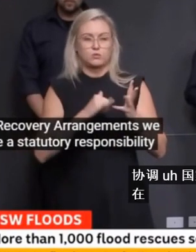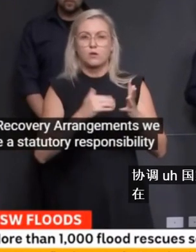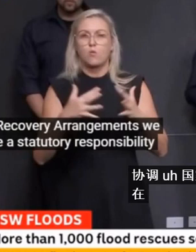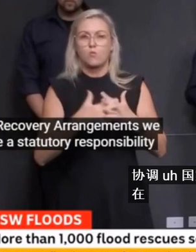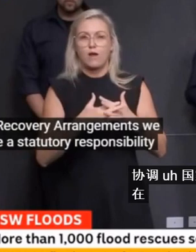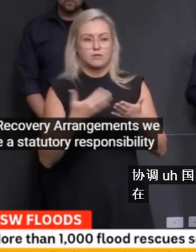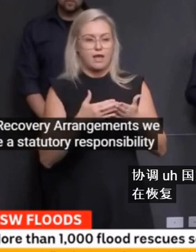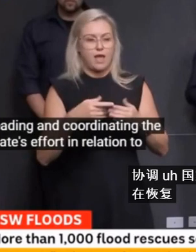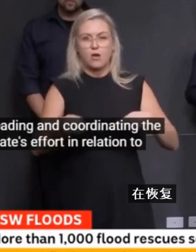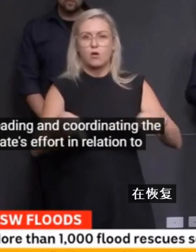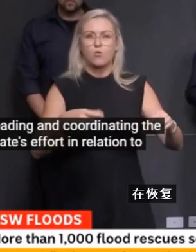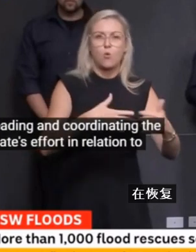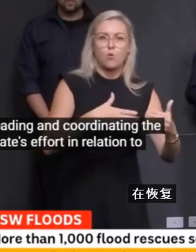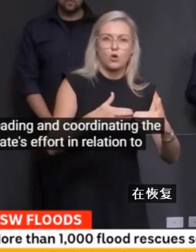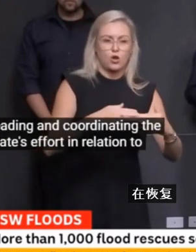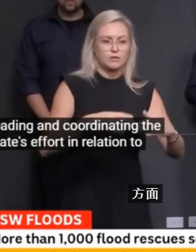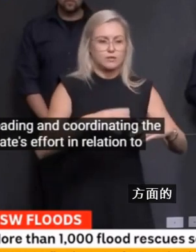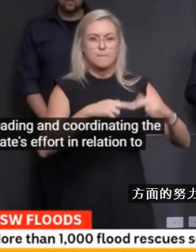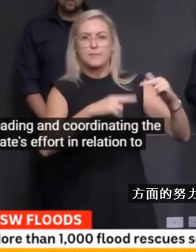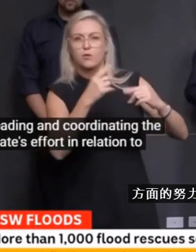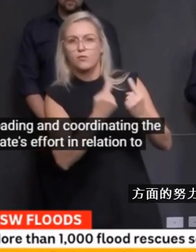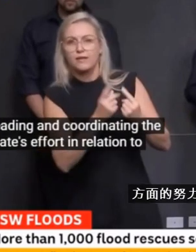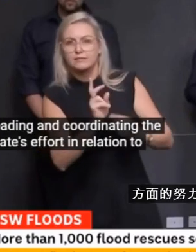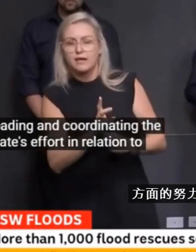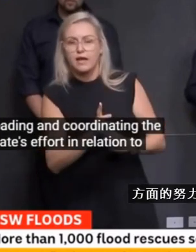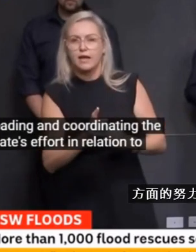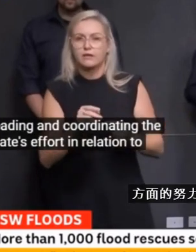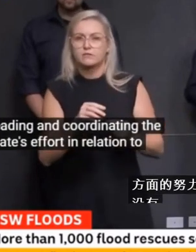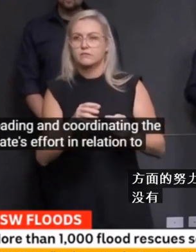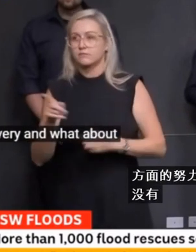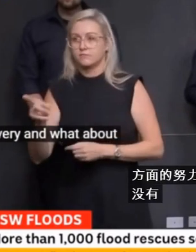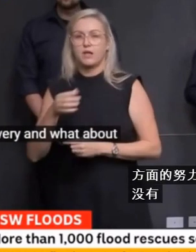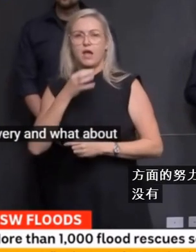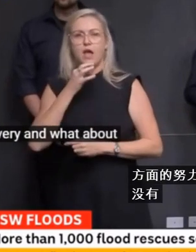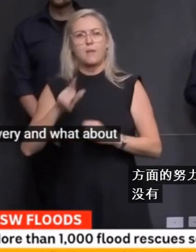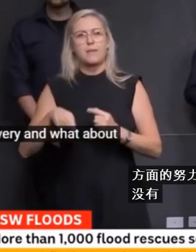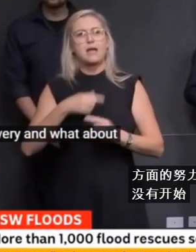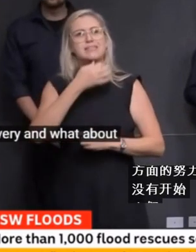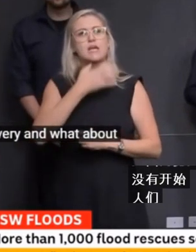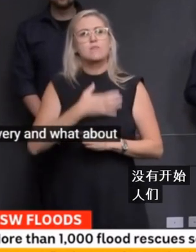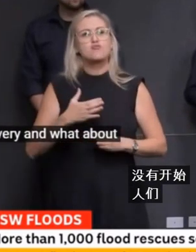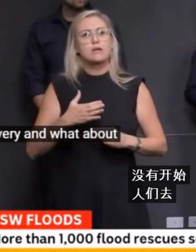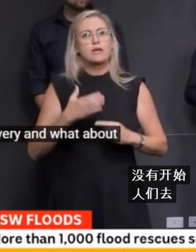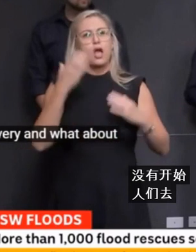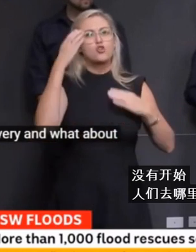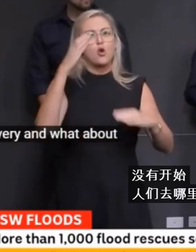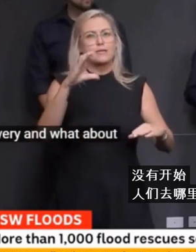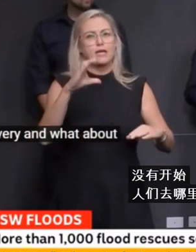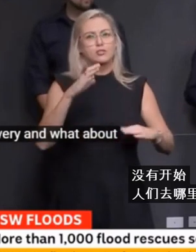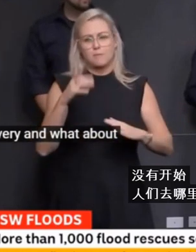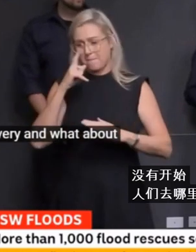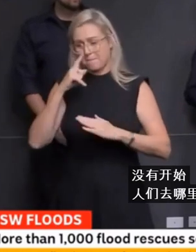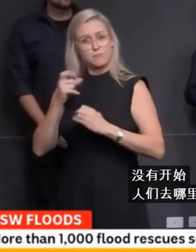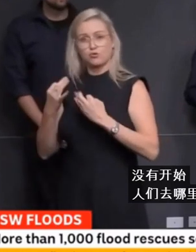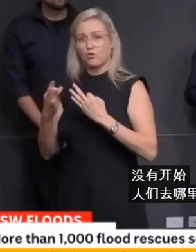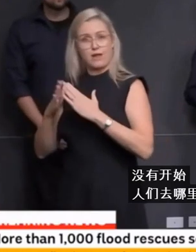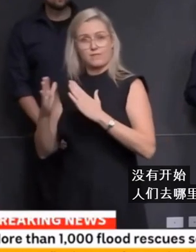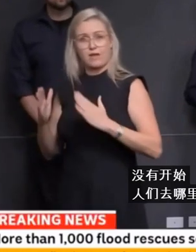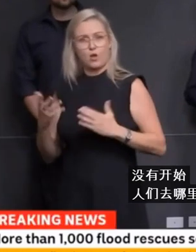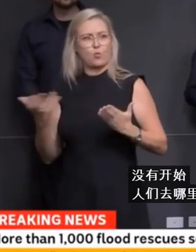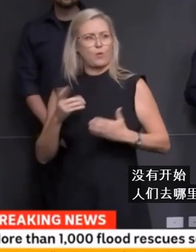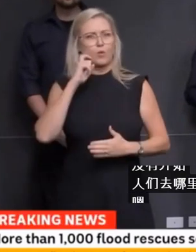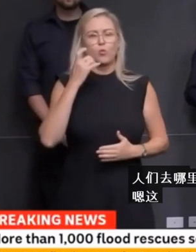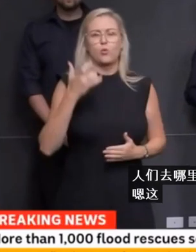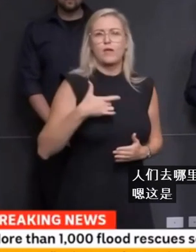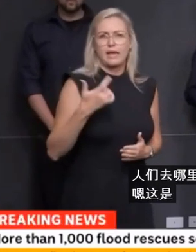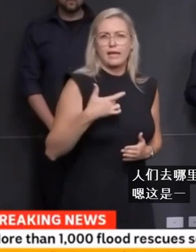relation to recovery. Shane, what about the temporary accommodation that's being arranged? Has that started? Where is it? Yep. Where are people going? So as we